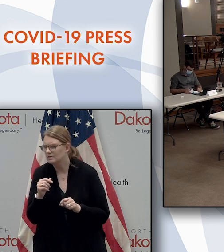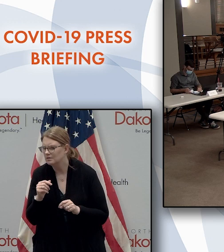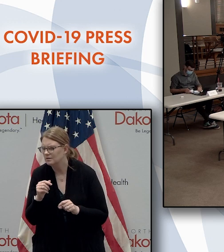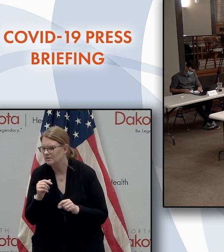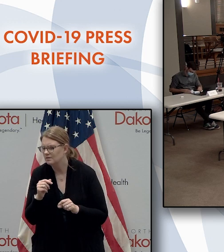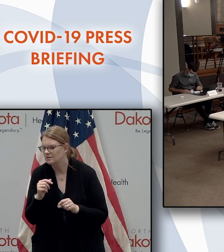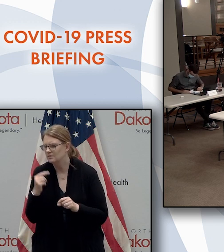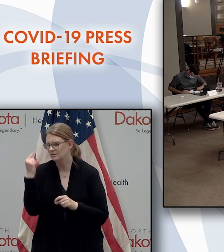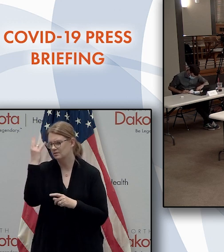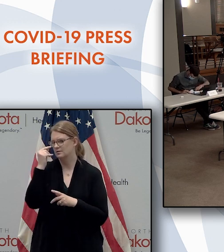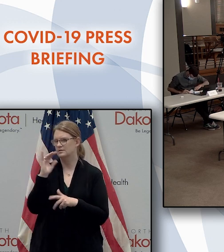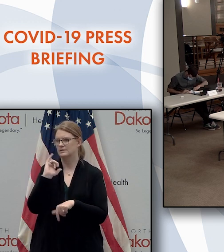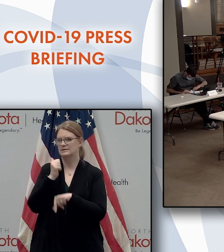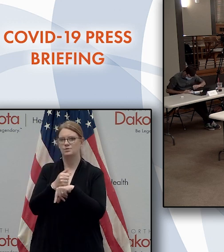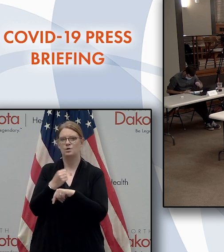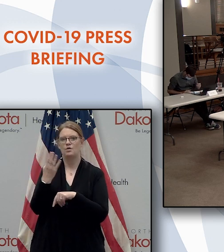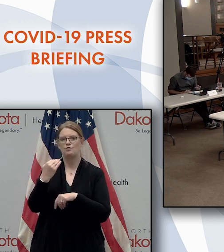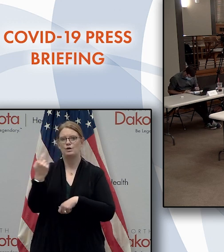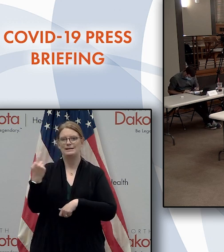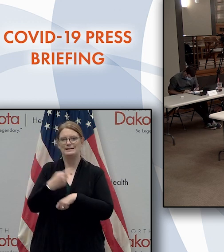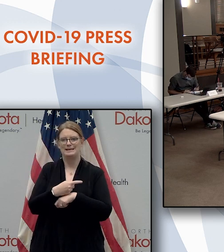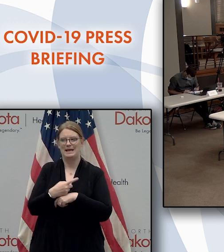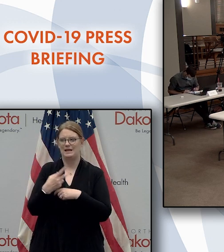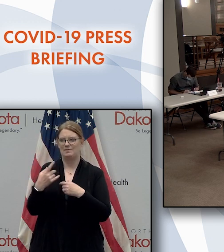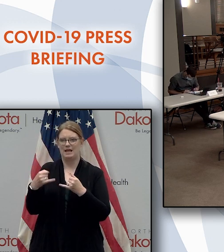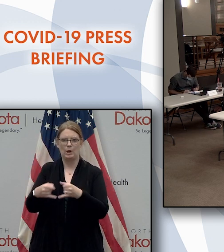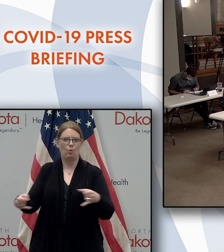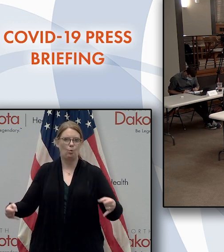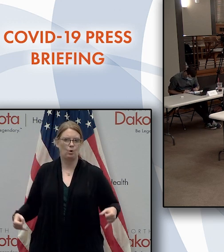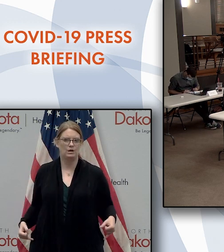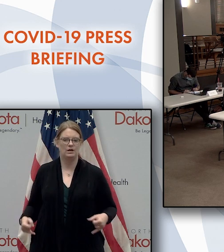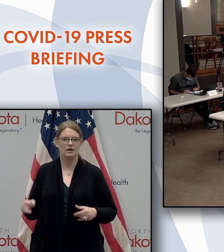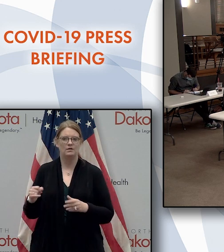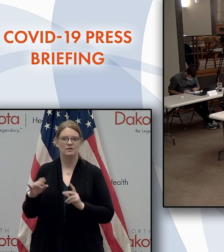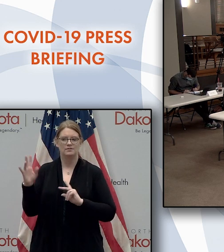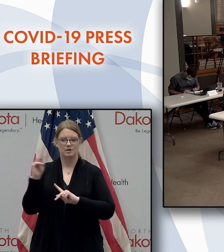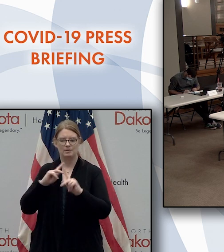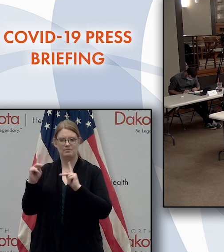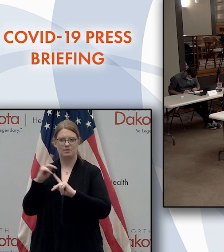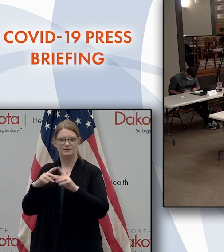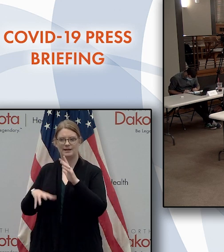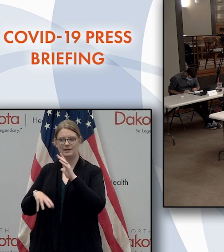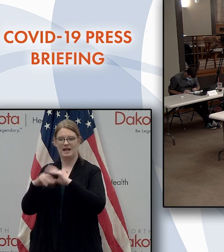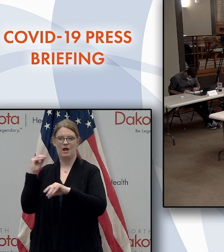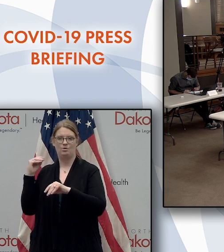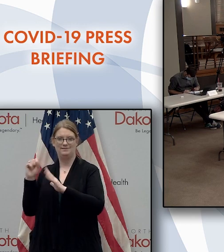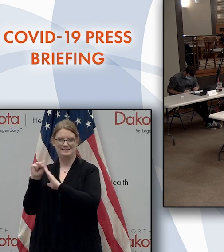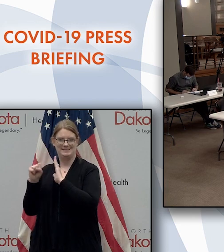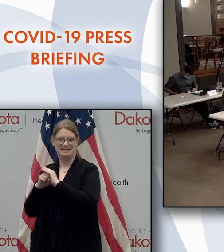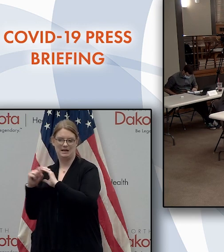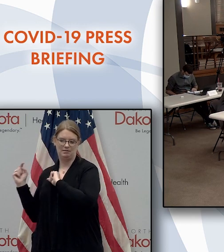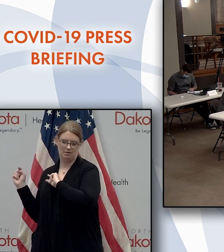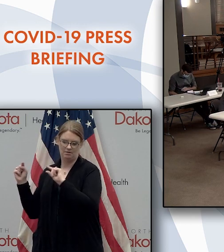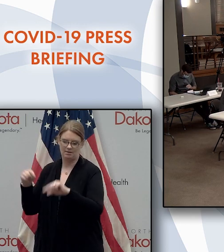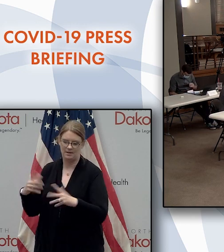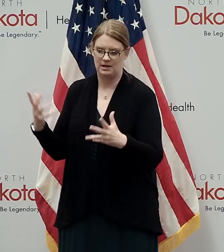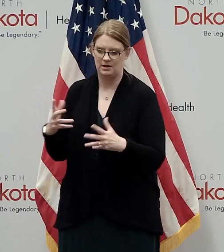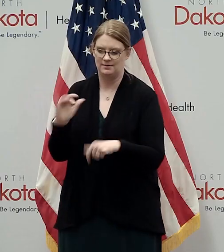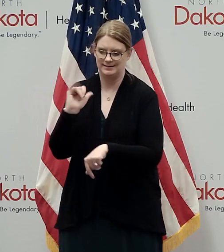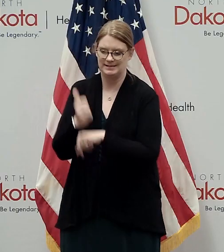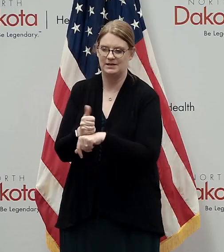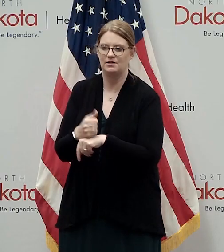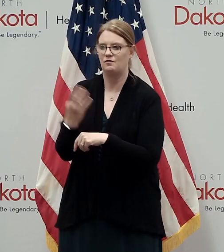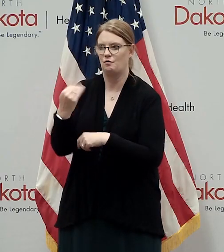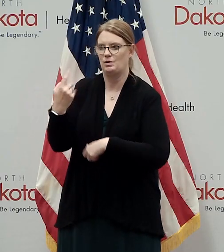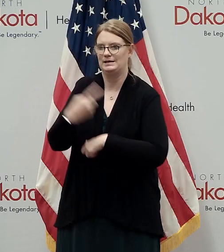reconsidered instituting a 14-day quarantine from workers coming in from potential Sunbelt states or other areas?